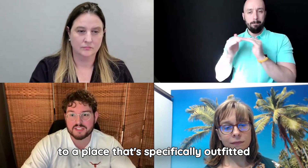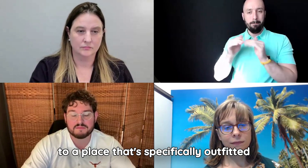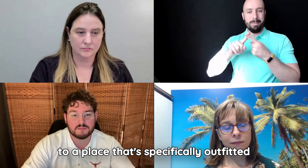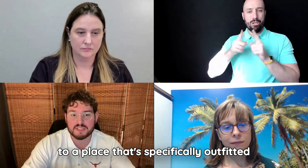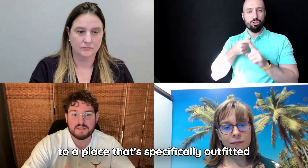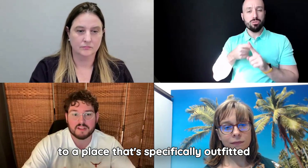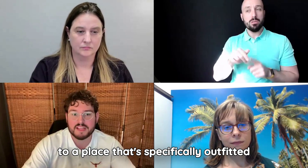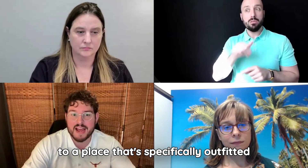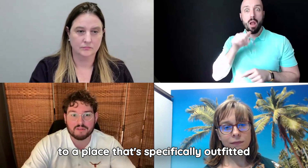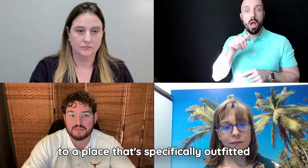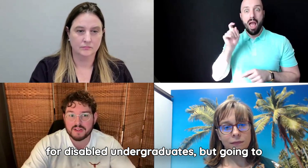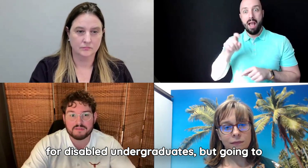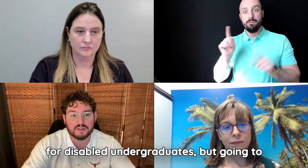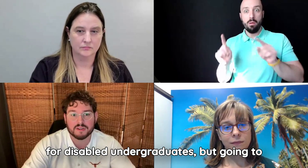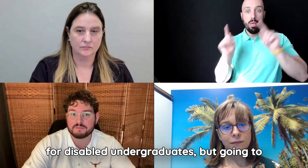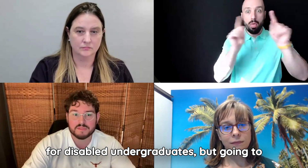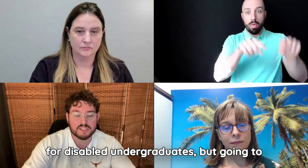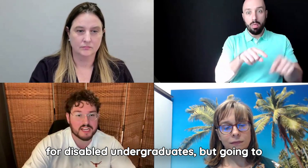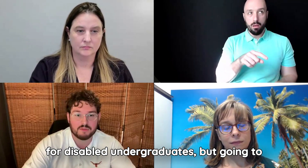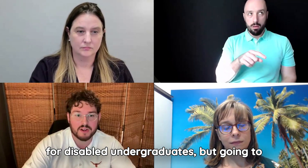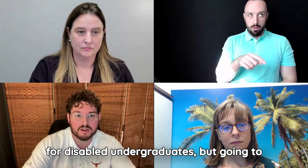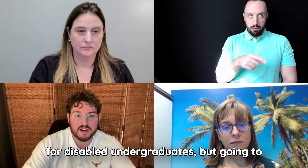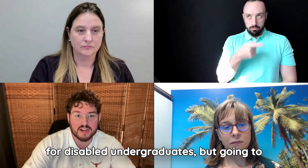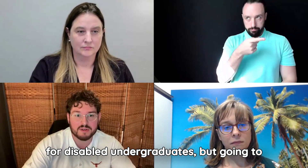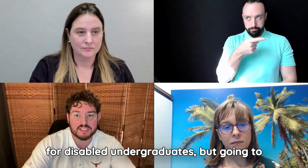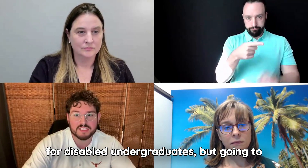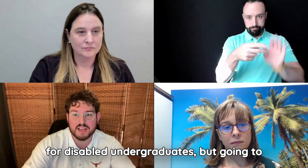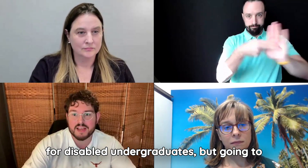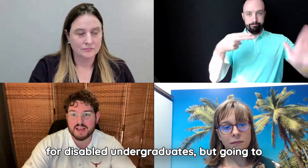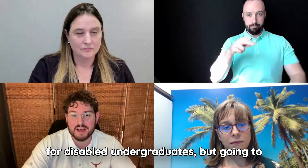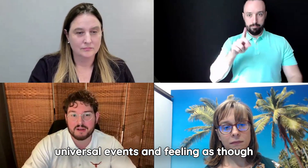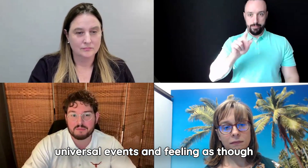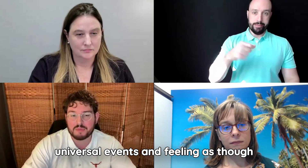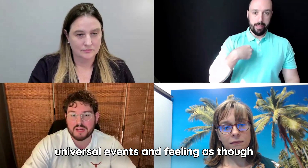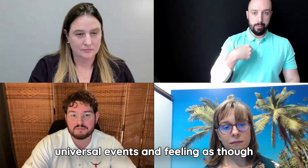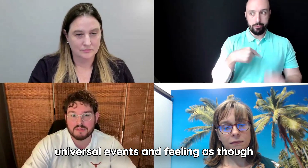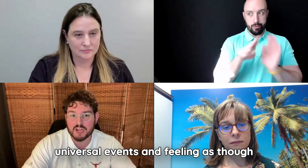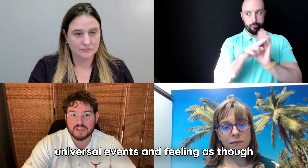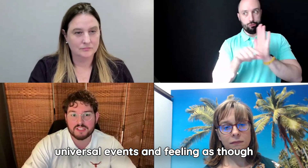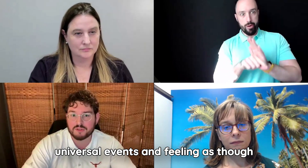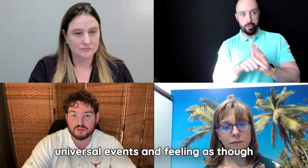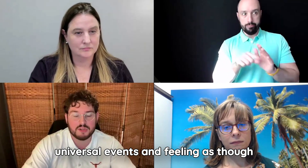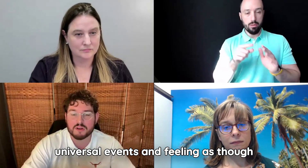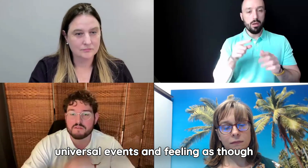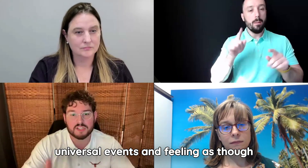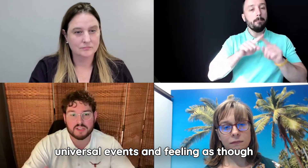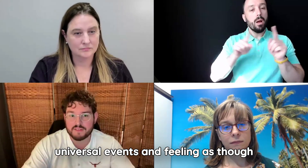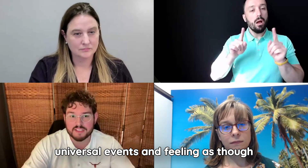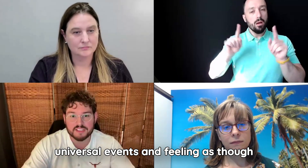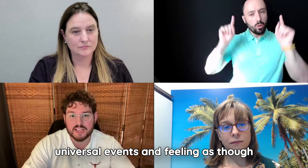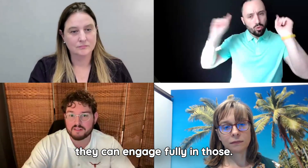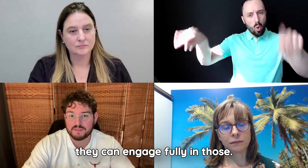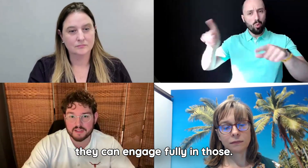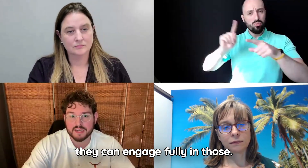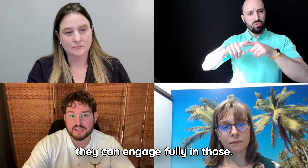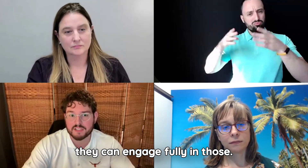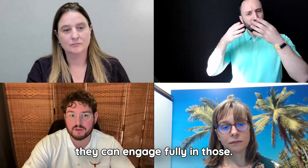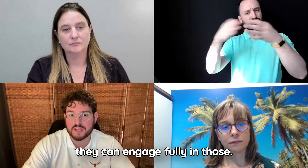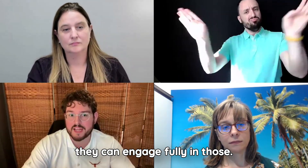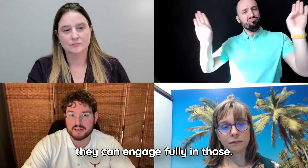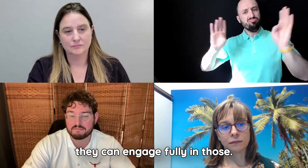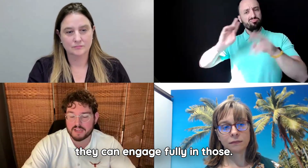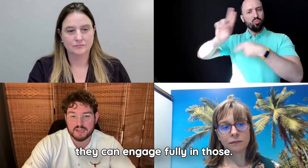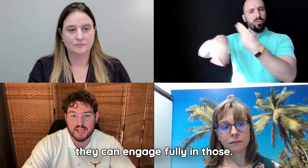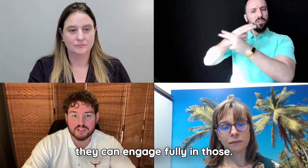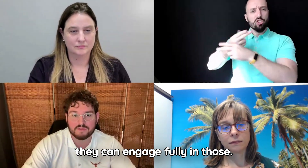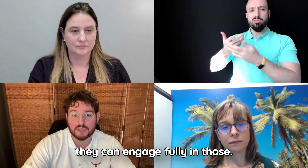place that's specifically outfitted for disabled undergraduates, but going to universal events and feeling as though